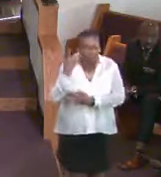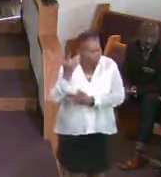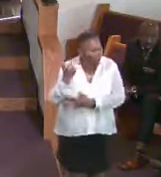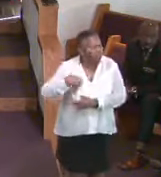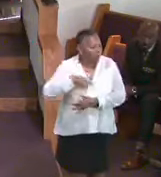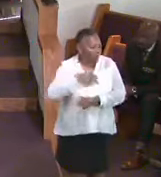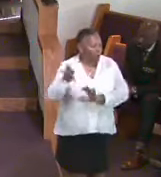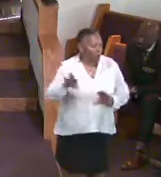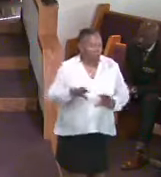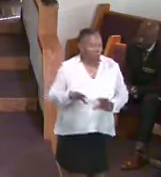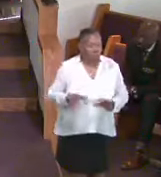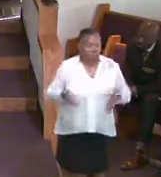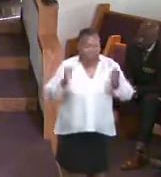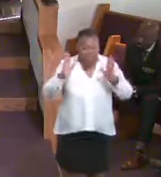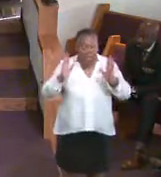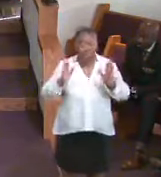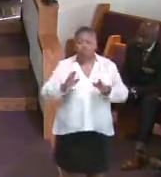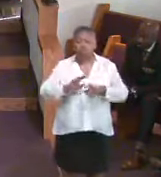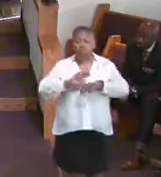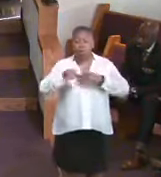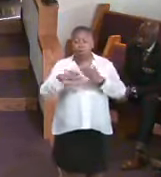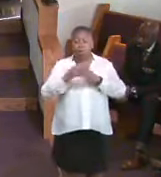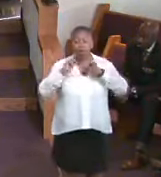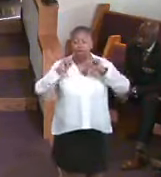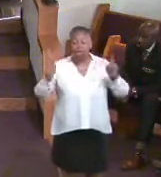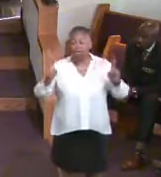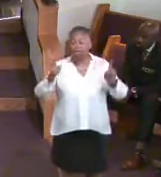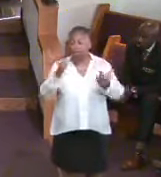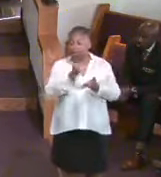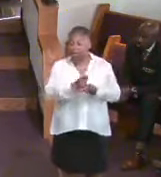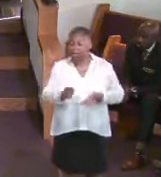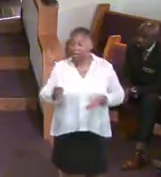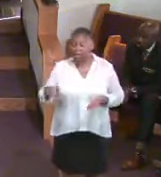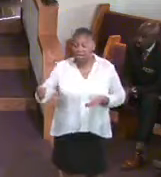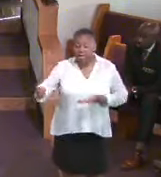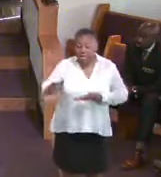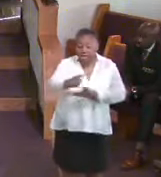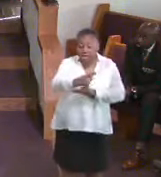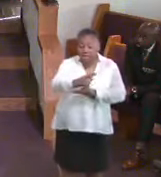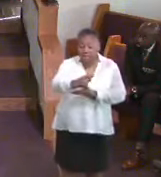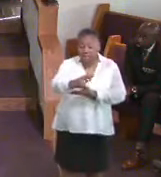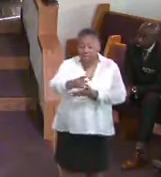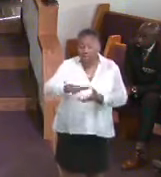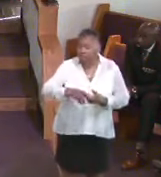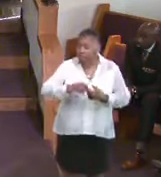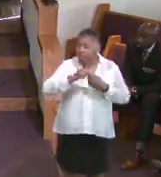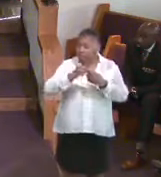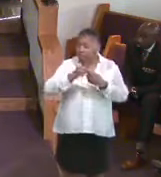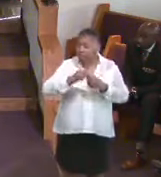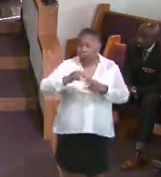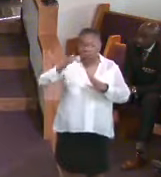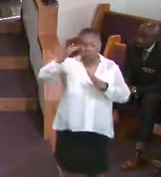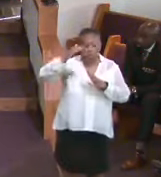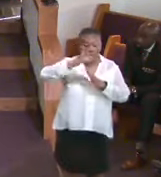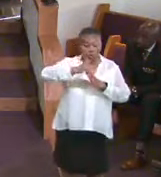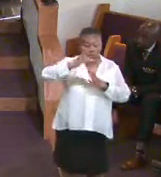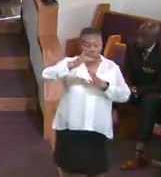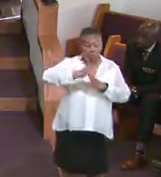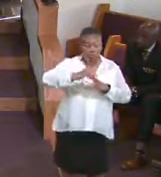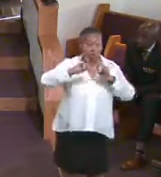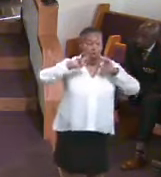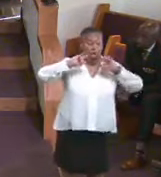all of the announcements. And on next week, amen, we'll have a special Super Bowl announcement.